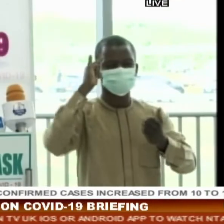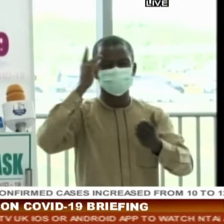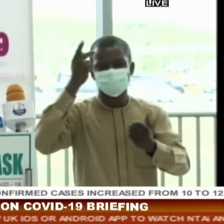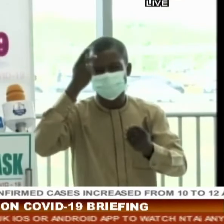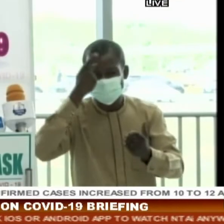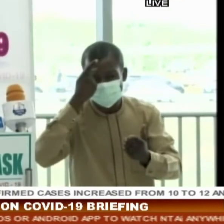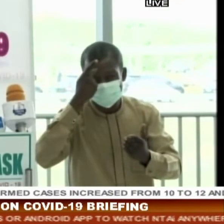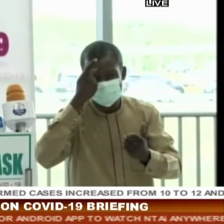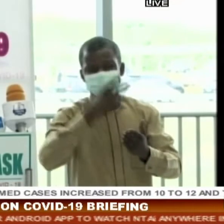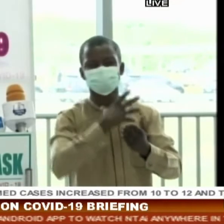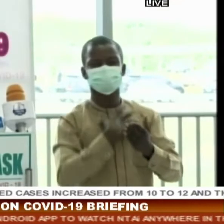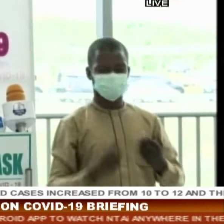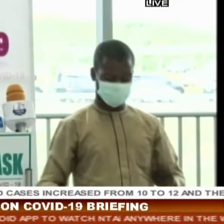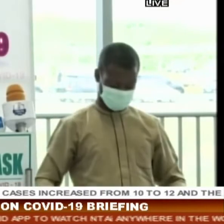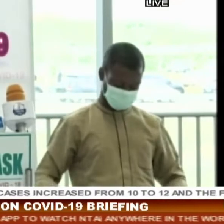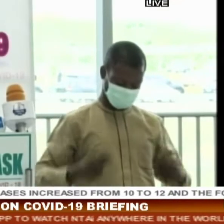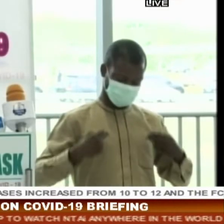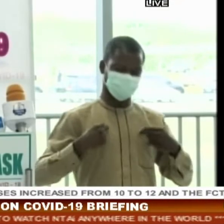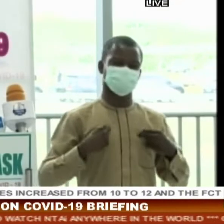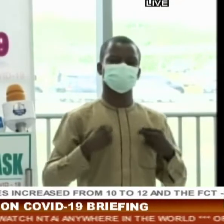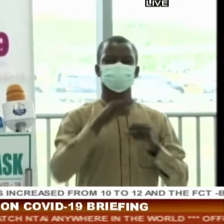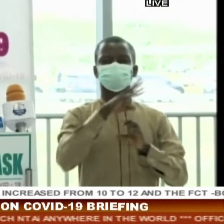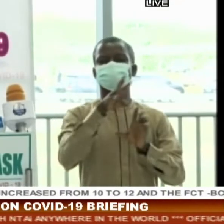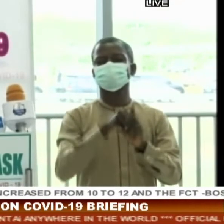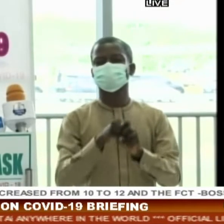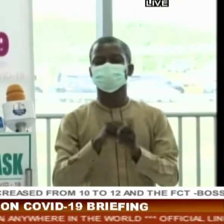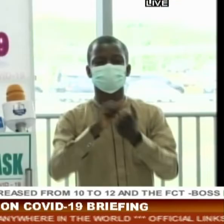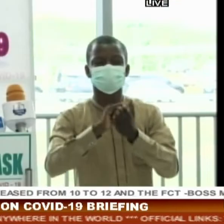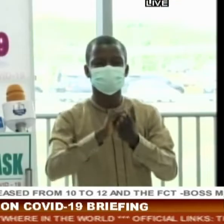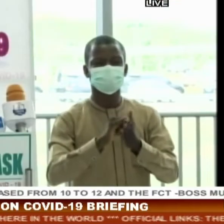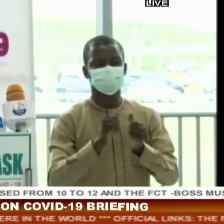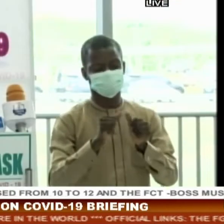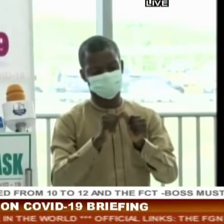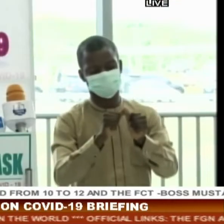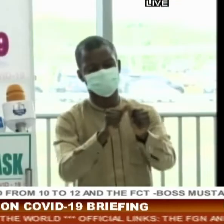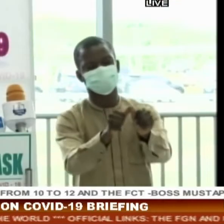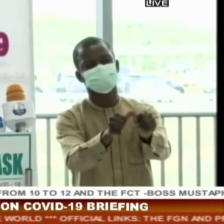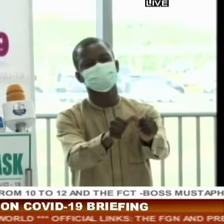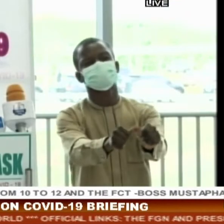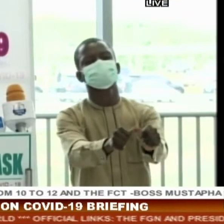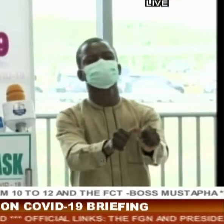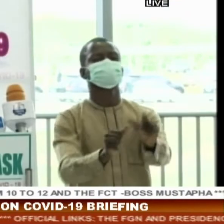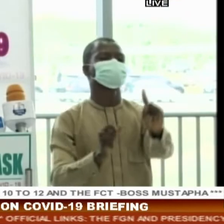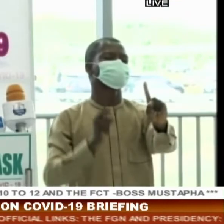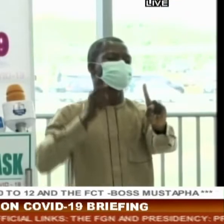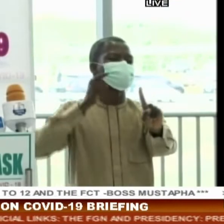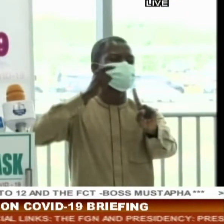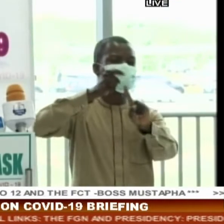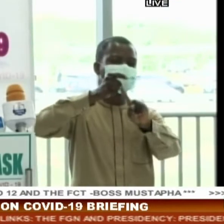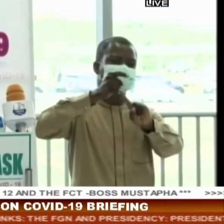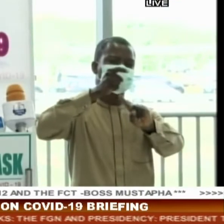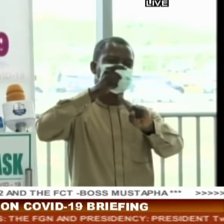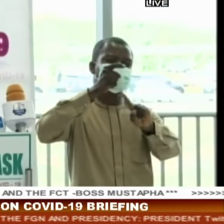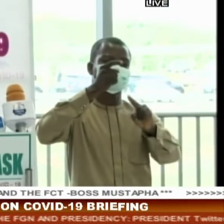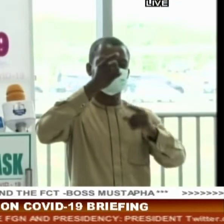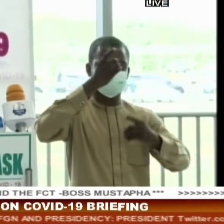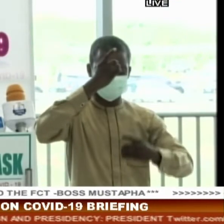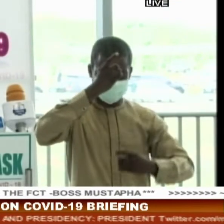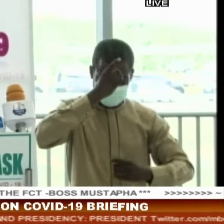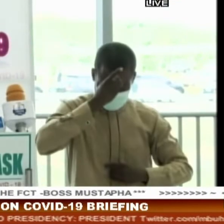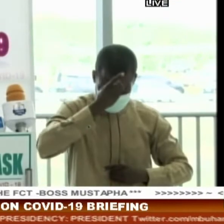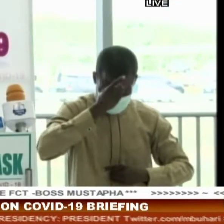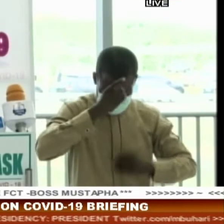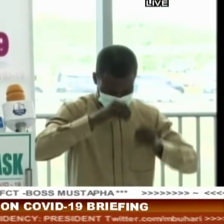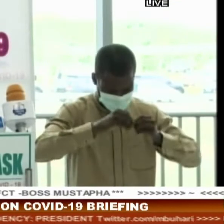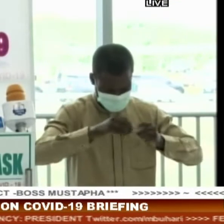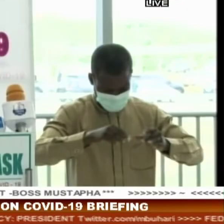health concerns. This will last till a time when the pandemic is